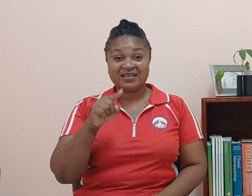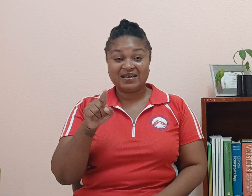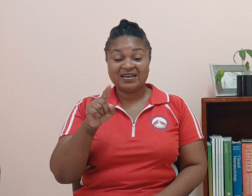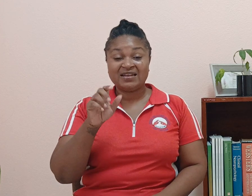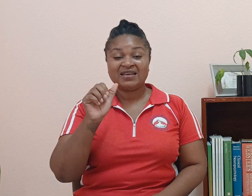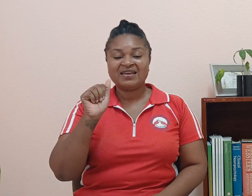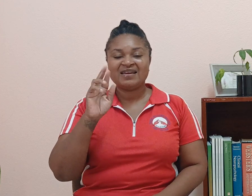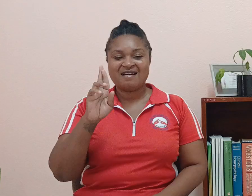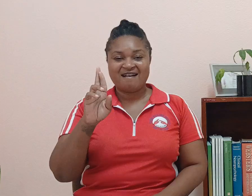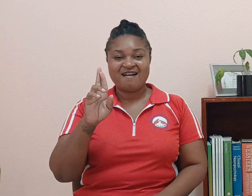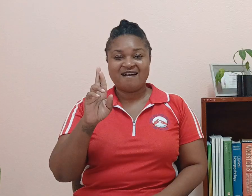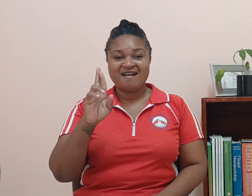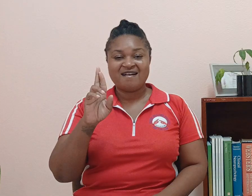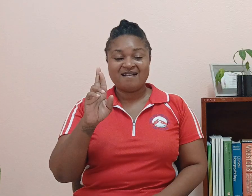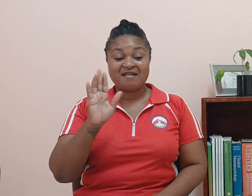Nebuchadnezzar.